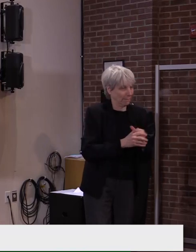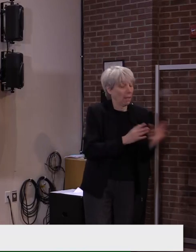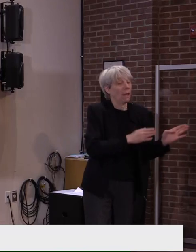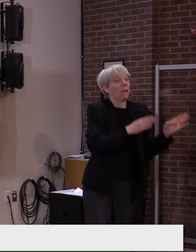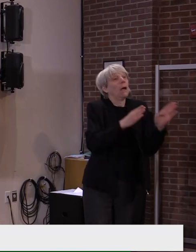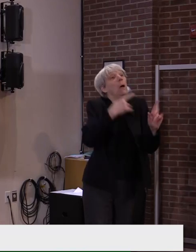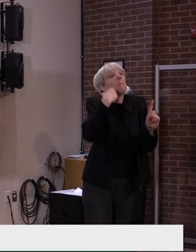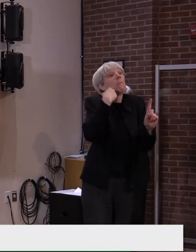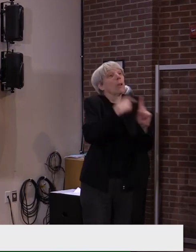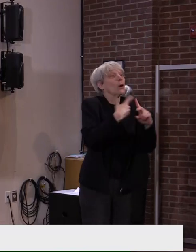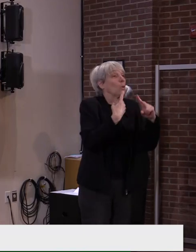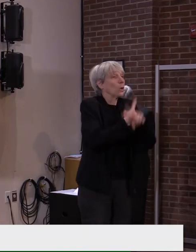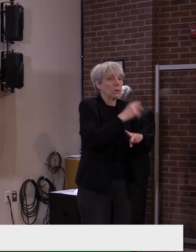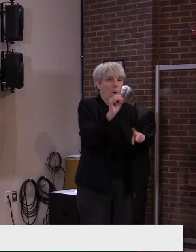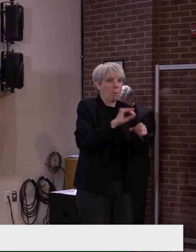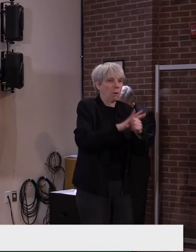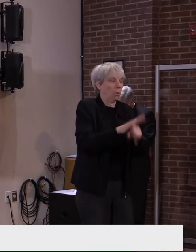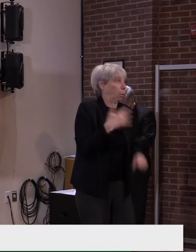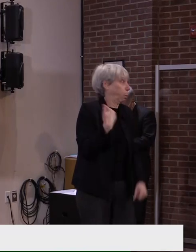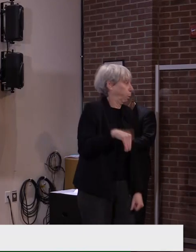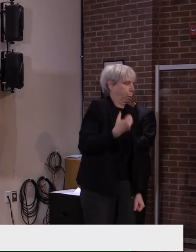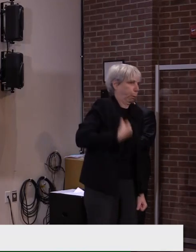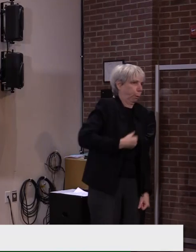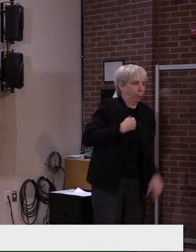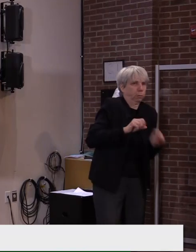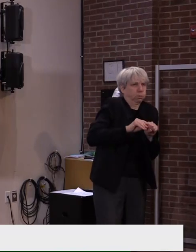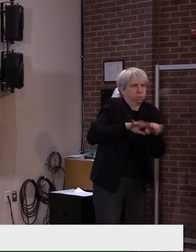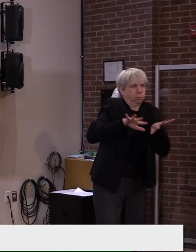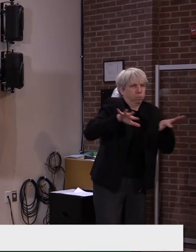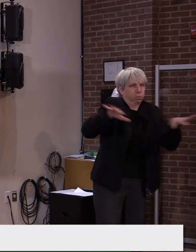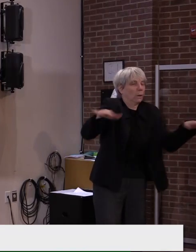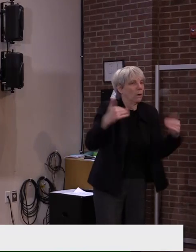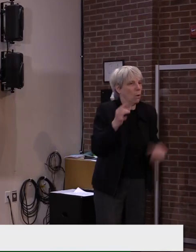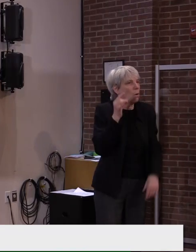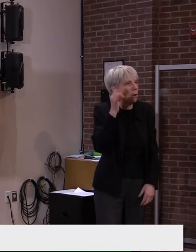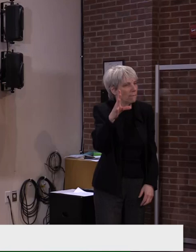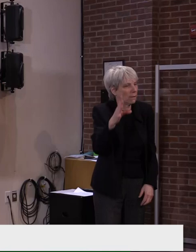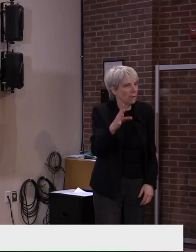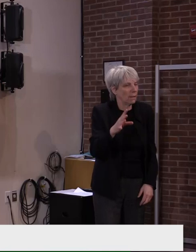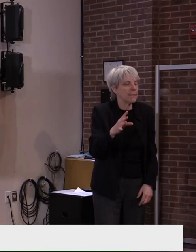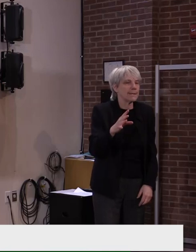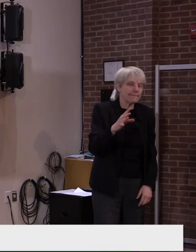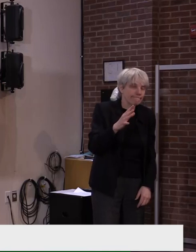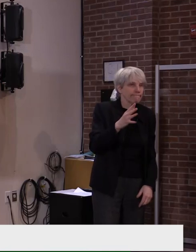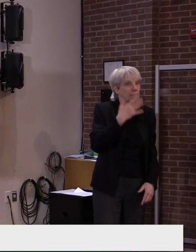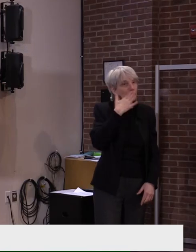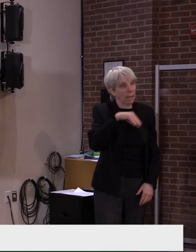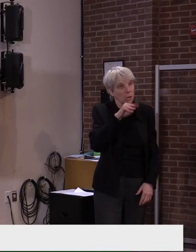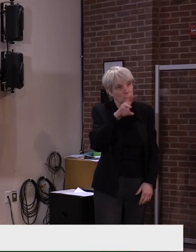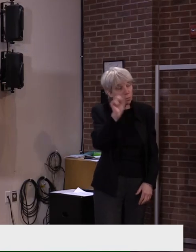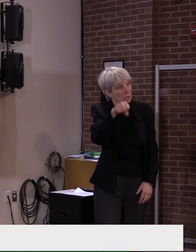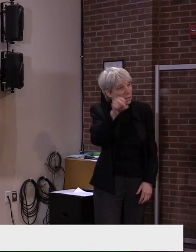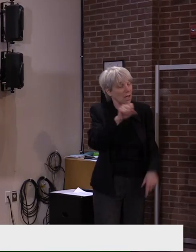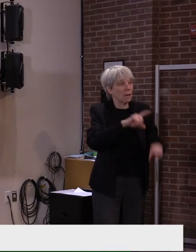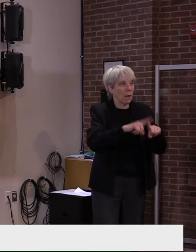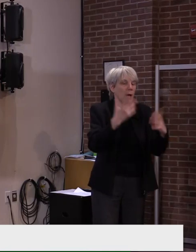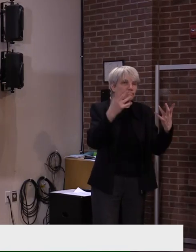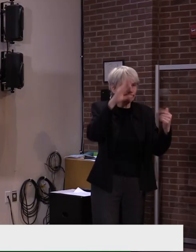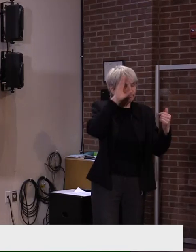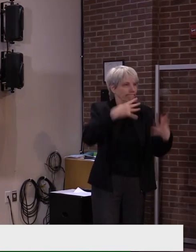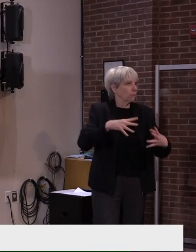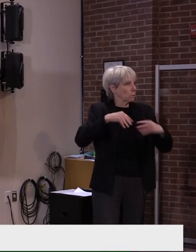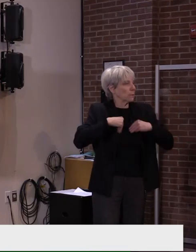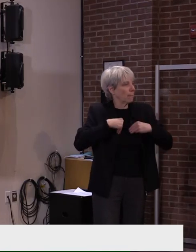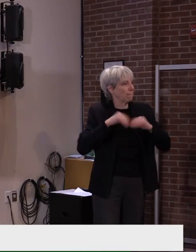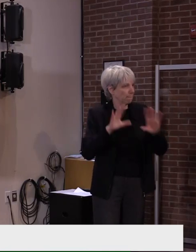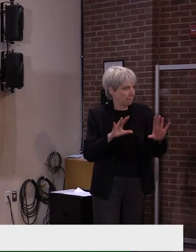Omicron. This is not welcome, but likely inevitable. However, as the case numbers increase,